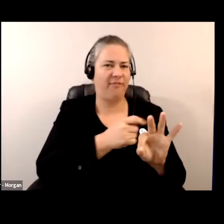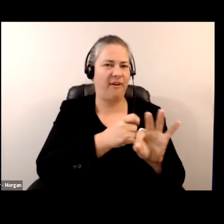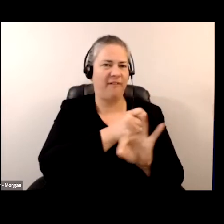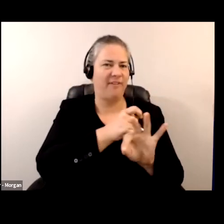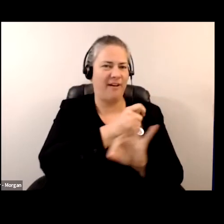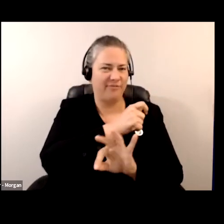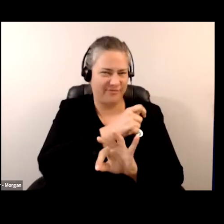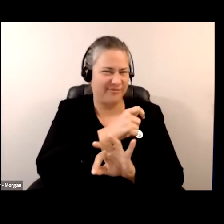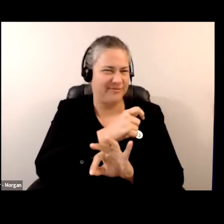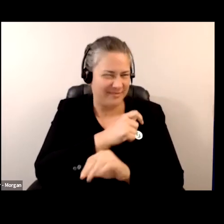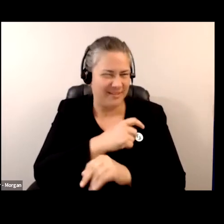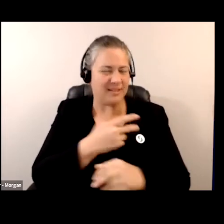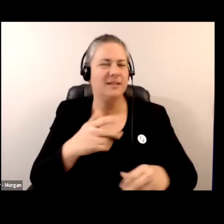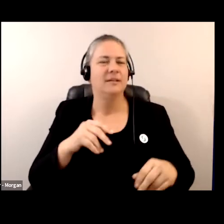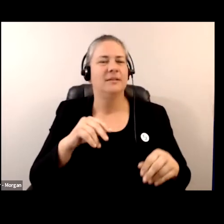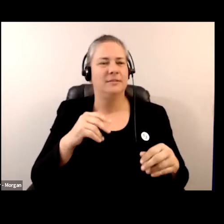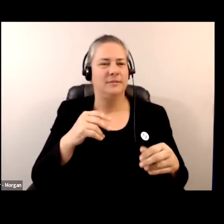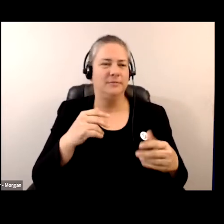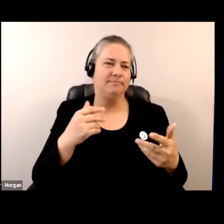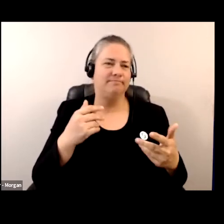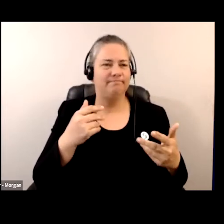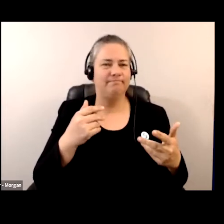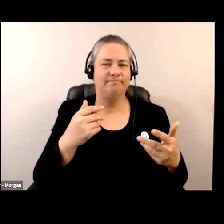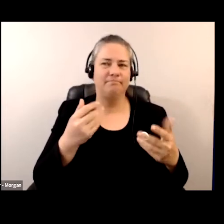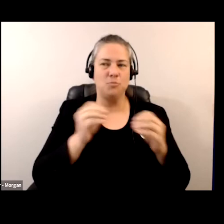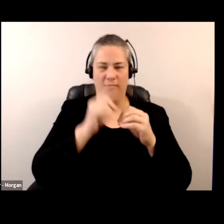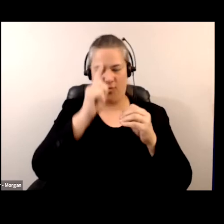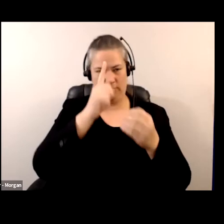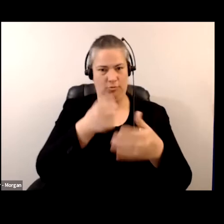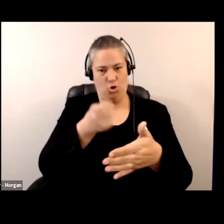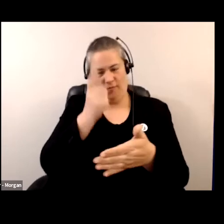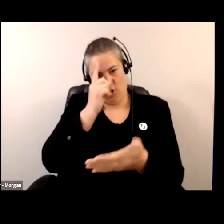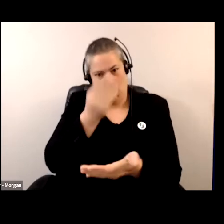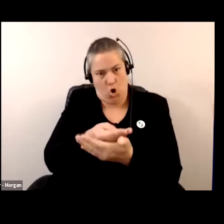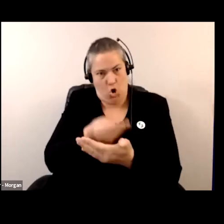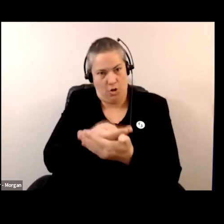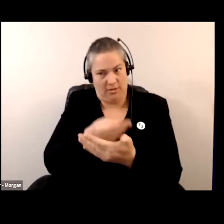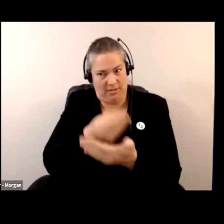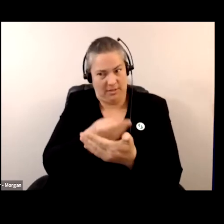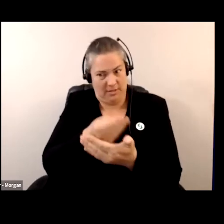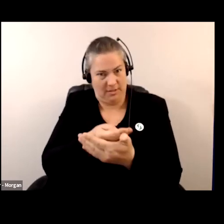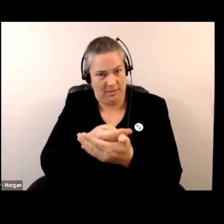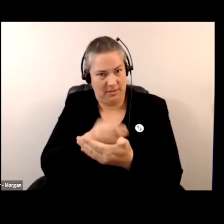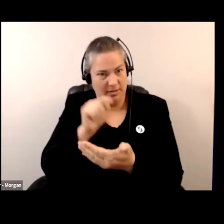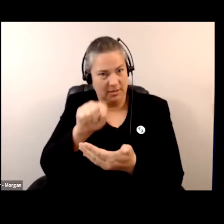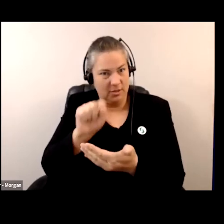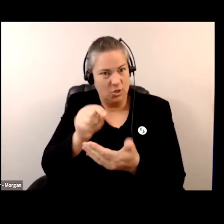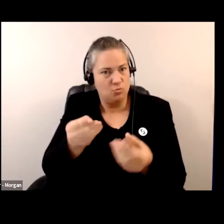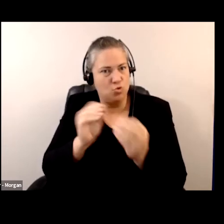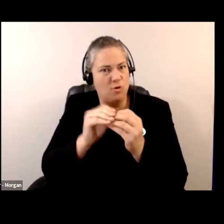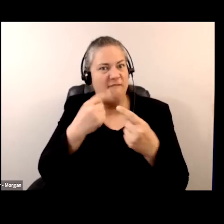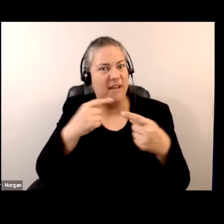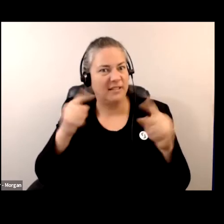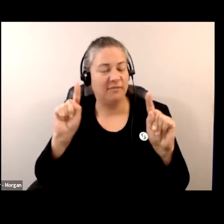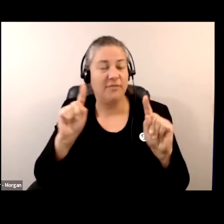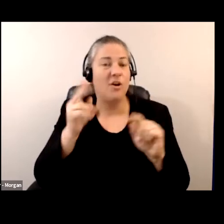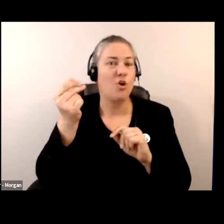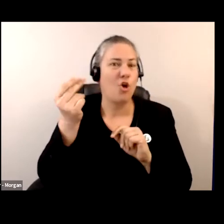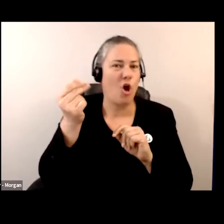that in a cost-effective way, or in an effective way, forget the